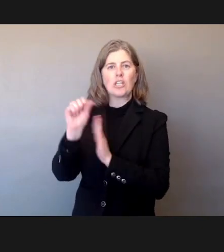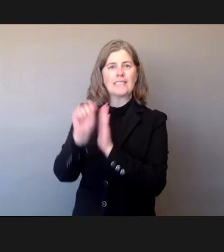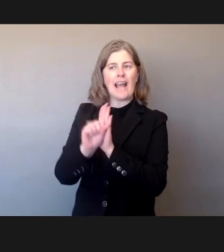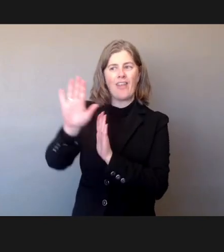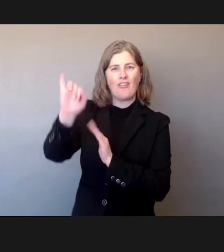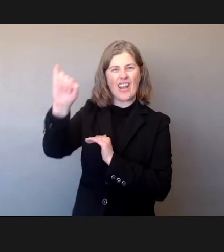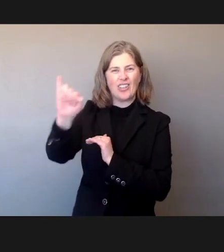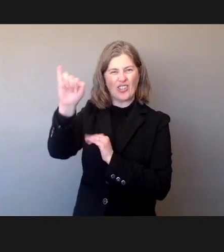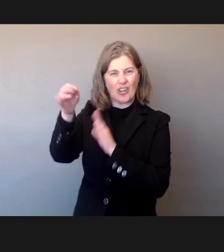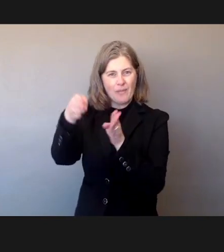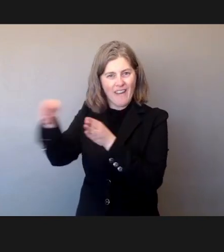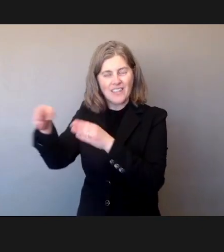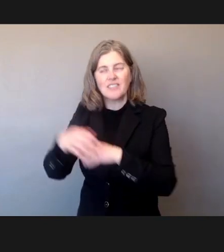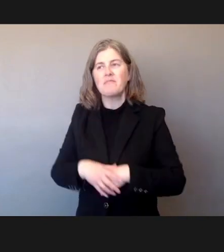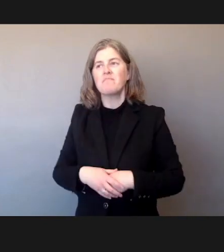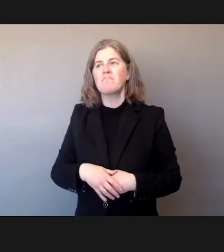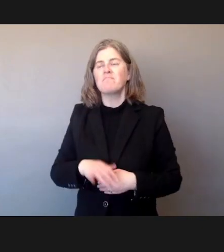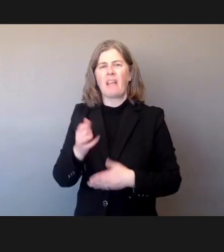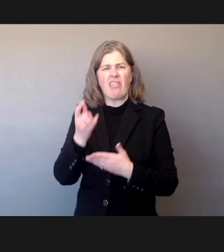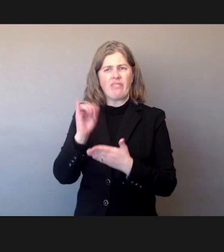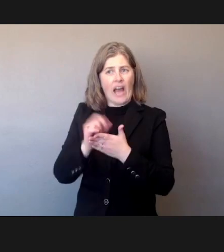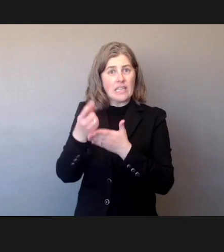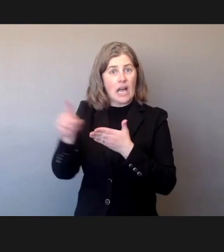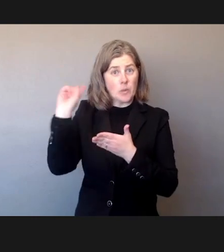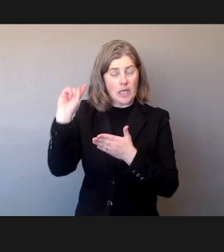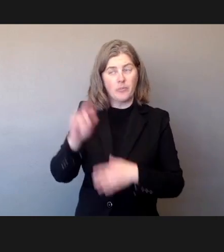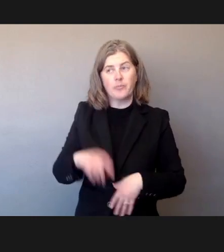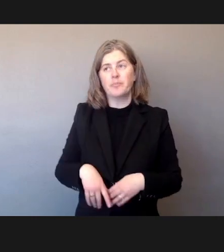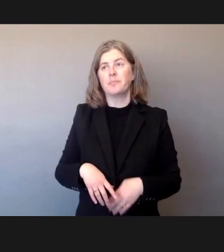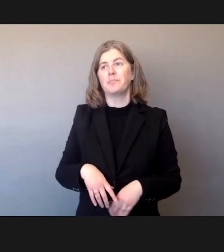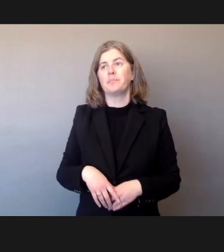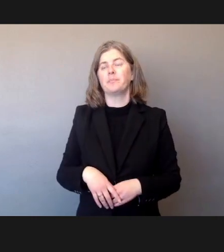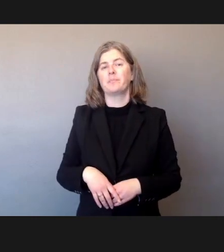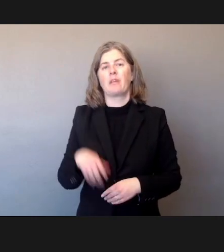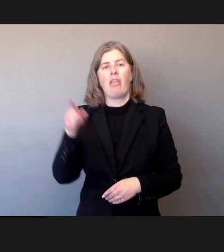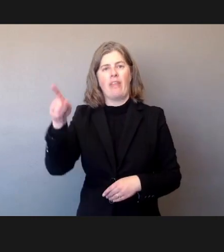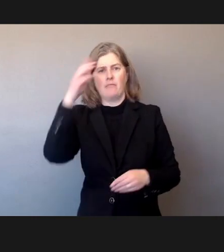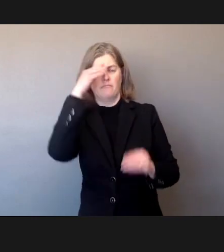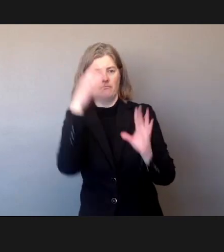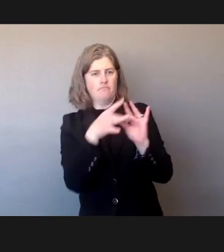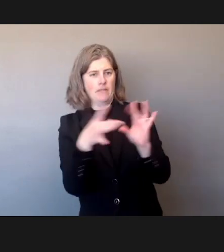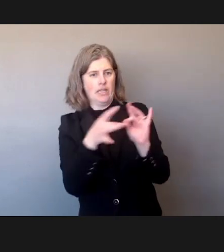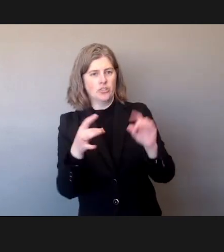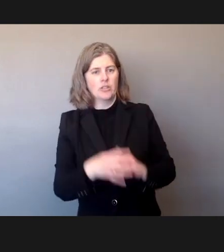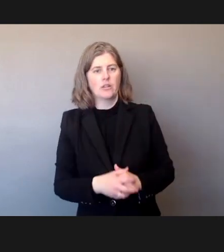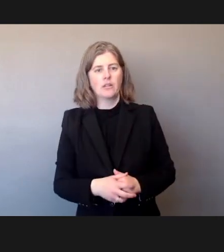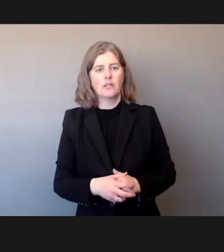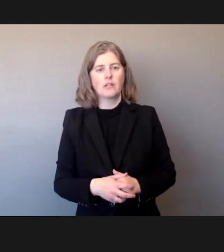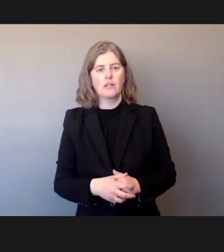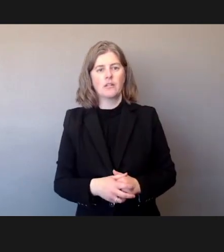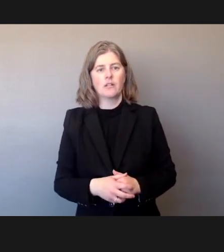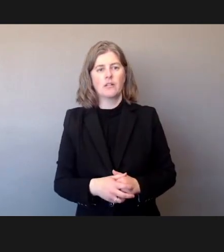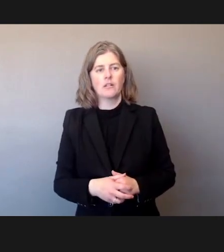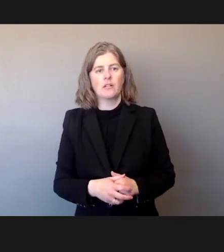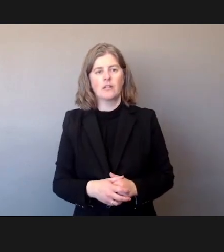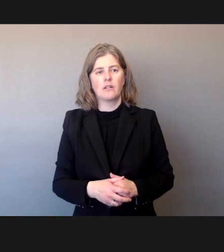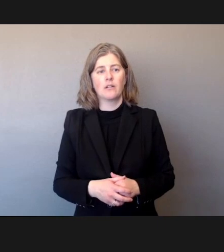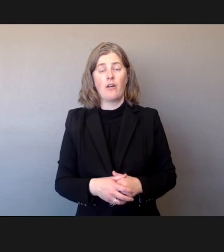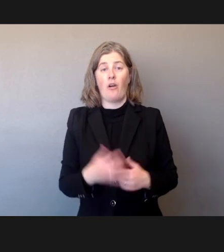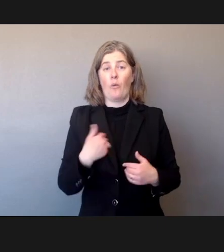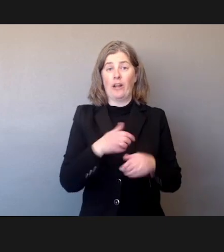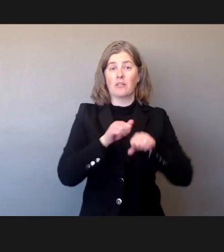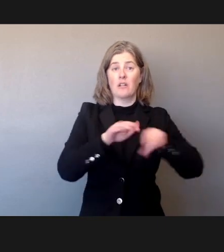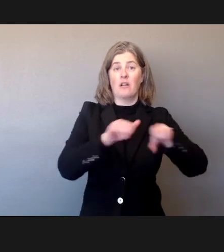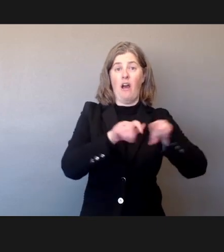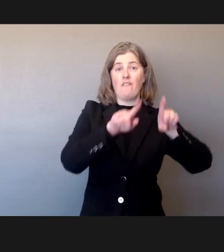health plans, last weekend, and they pointed out to me that apart from all these free tests that were sent